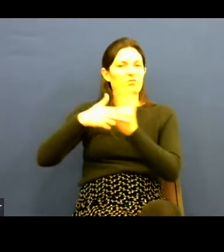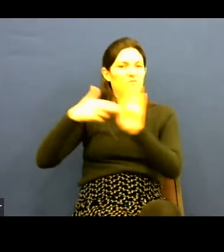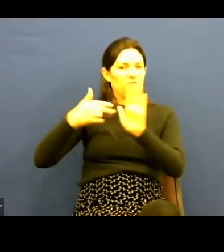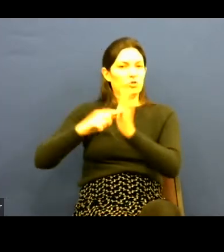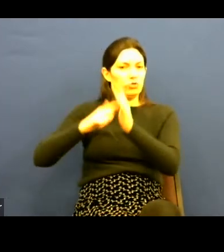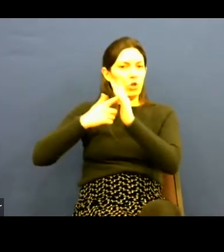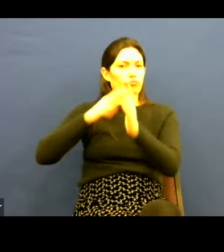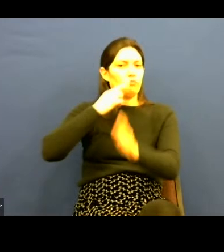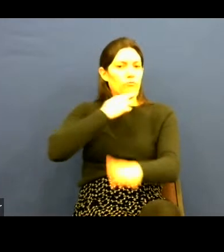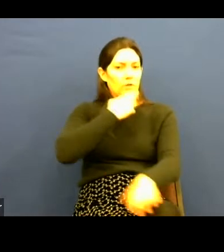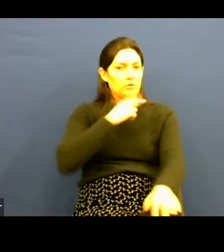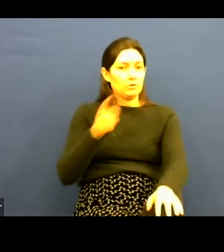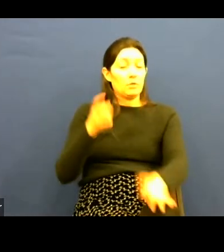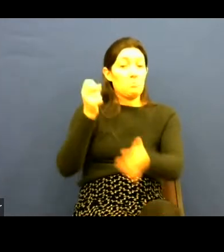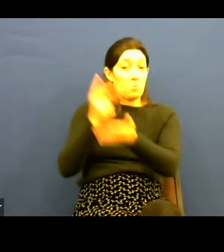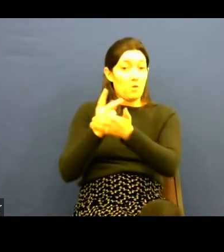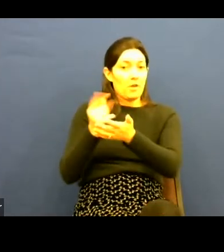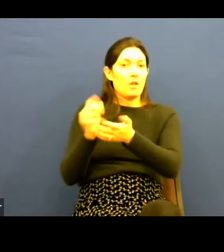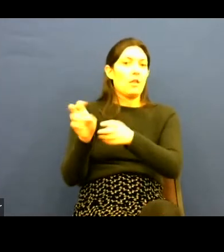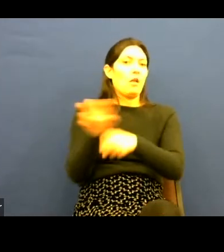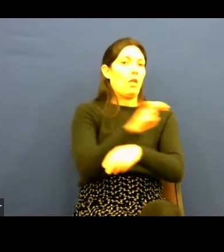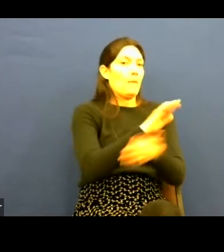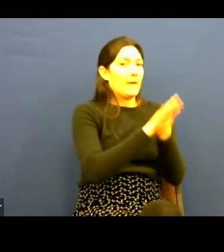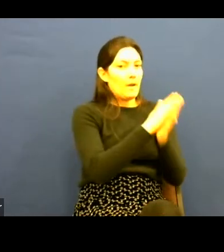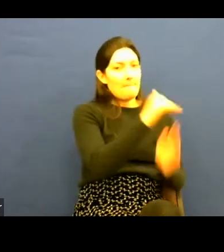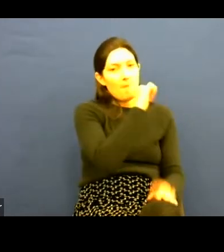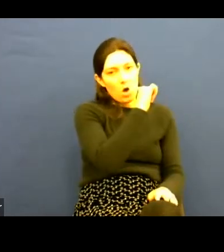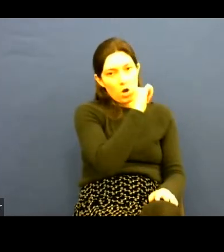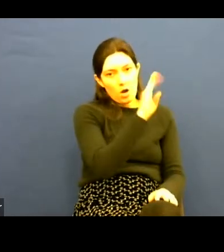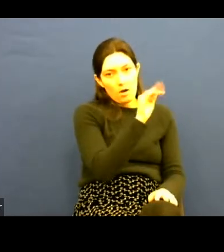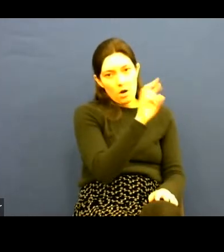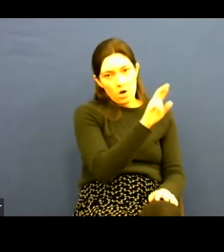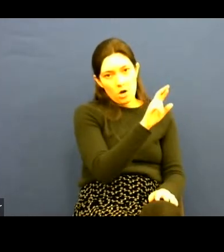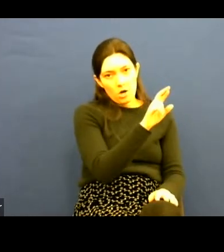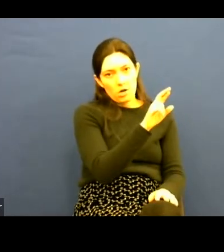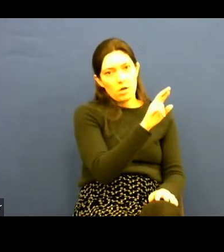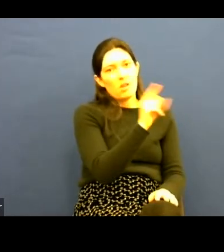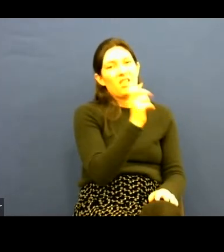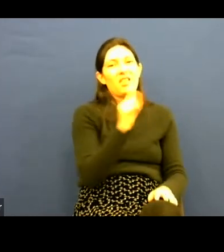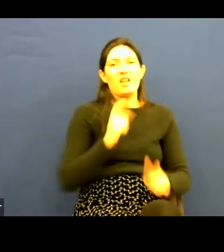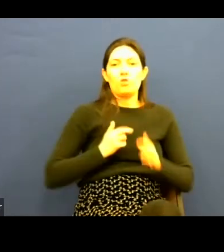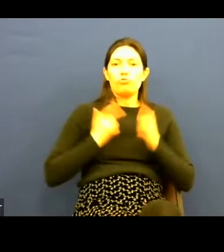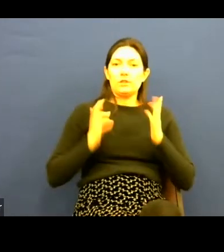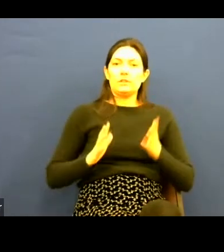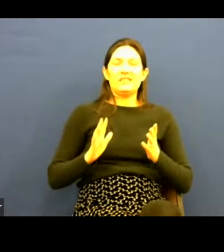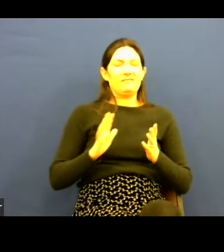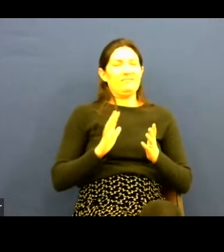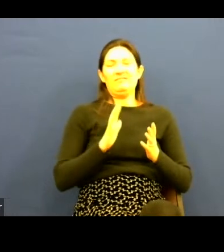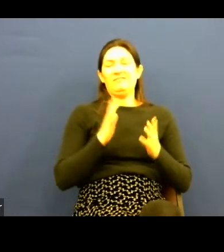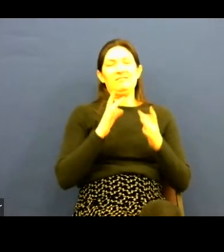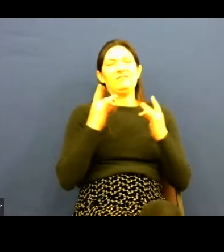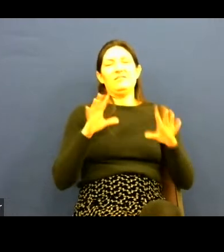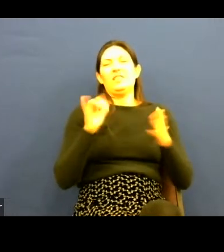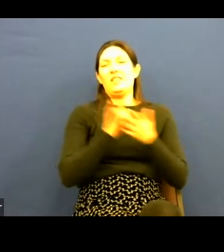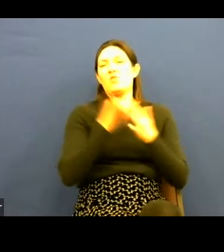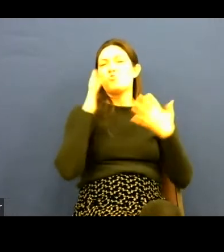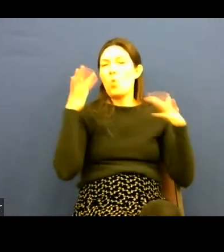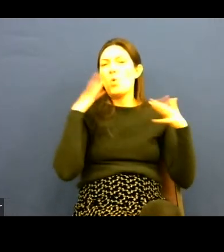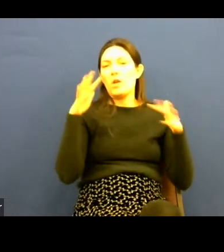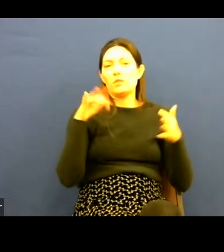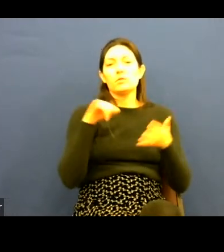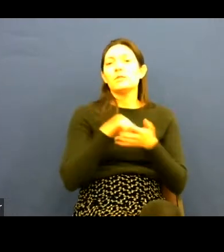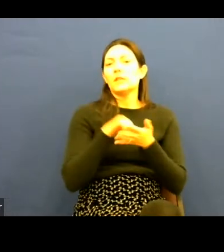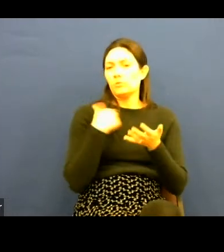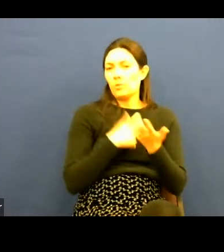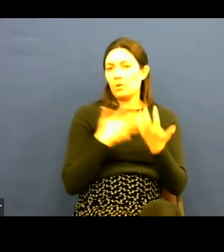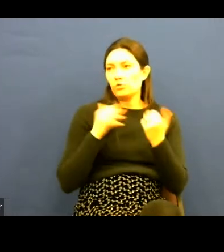as a restaurant, turned into a bar. And area residents had a problem with the noise. So that's one of the things we wanted to address